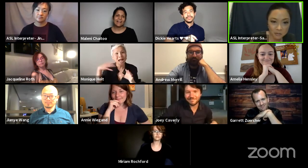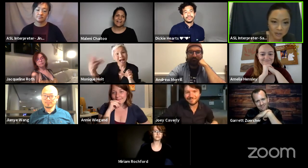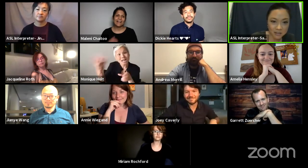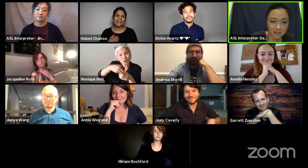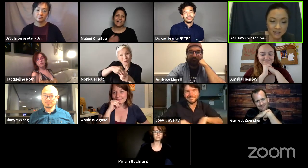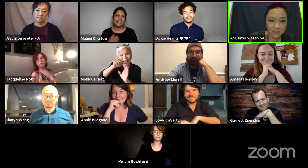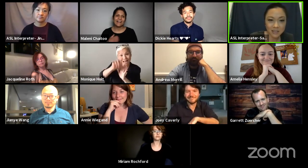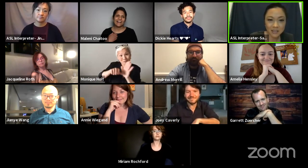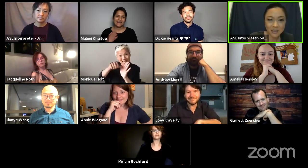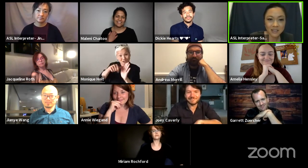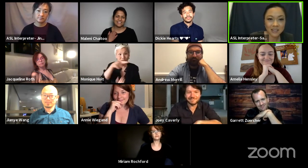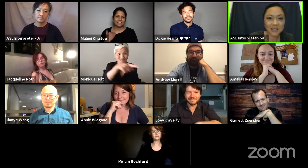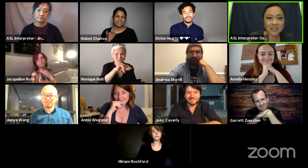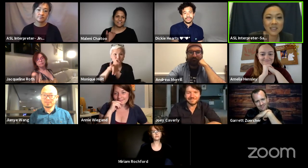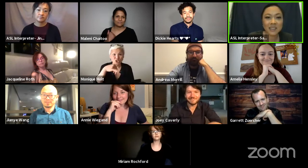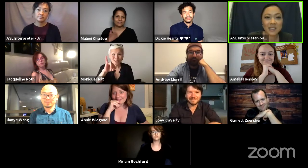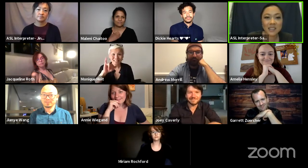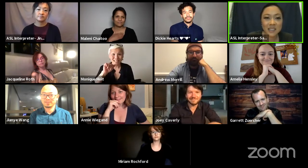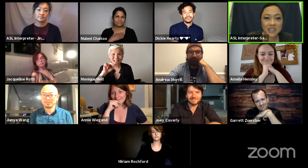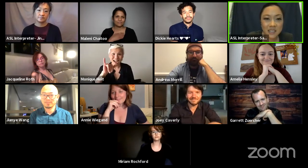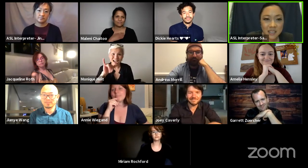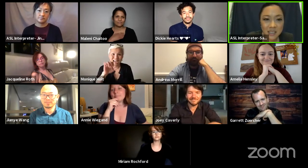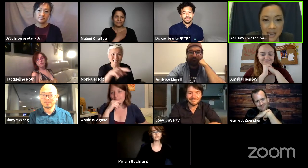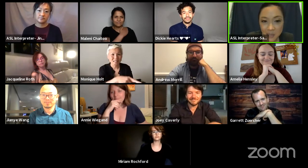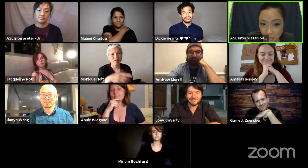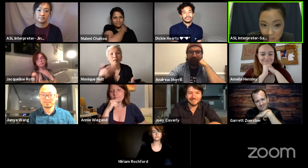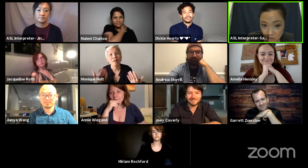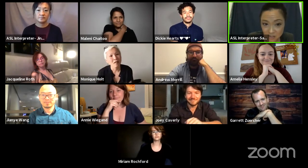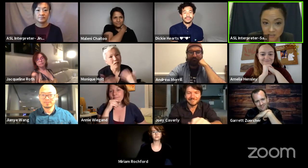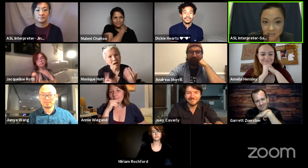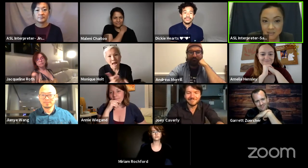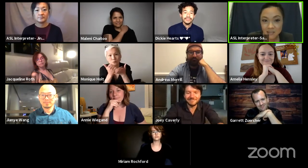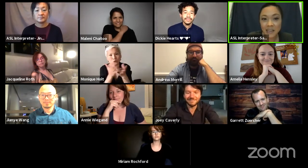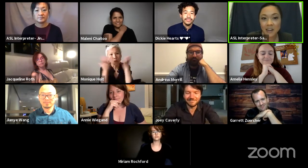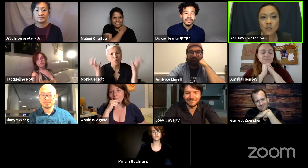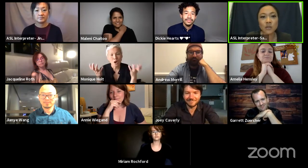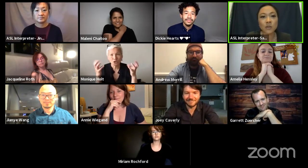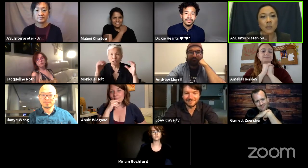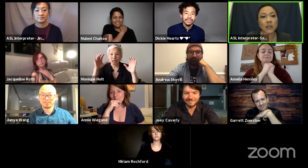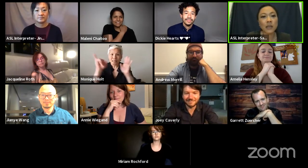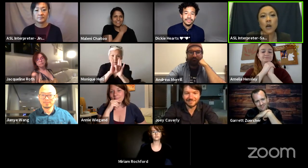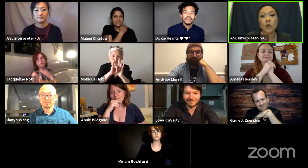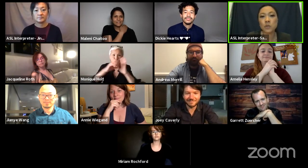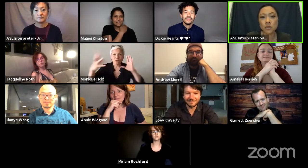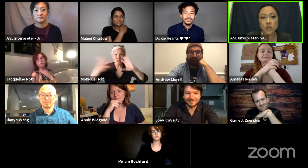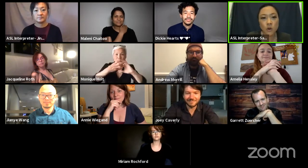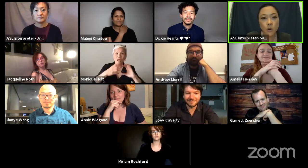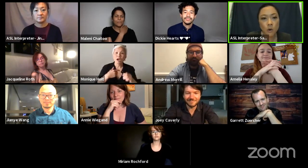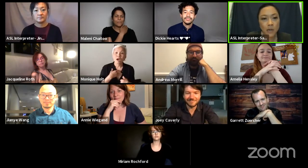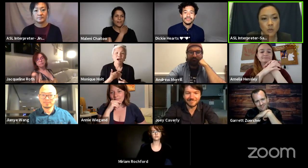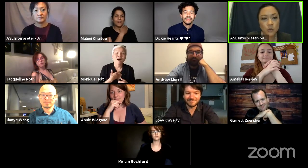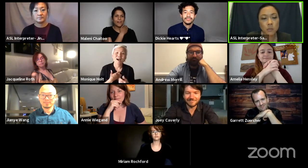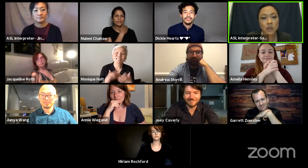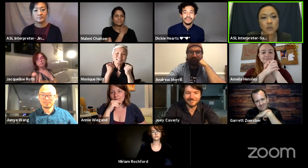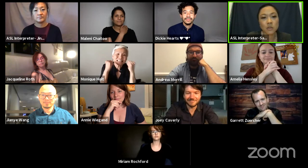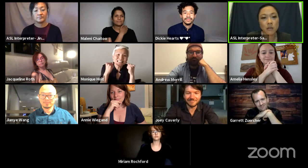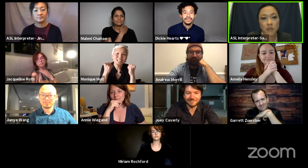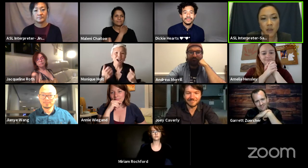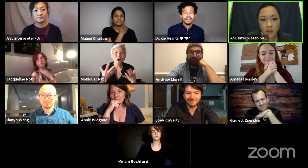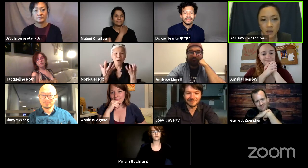it and the animation layer too. I mean, that helped so much with being able to convey